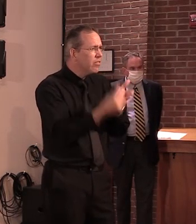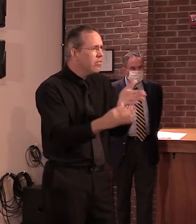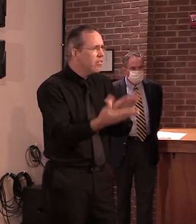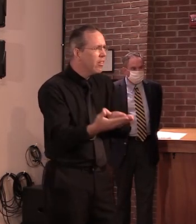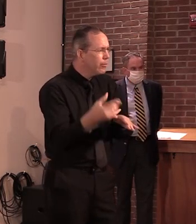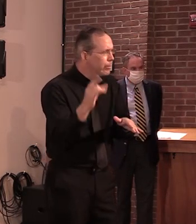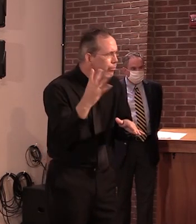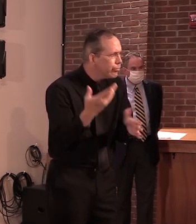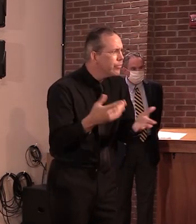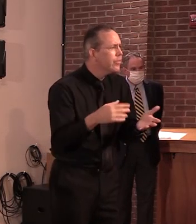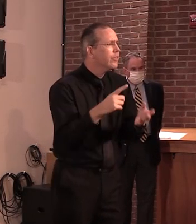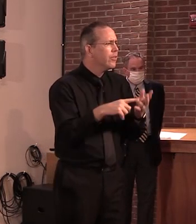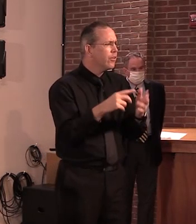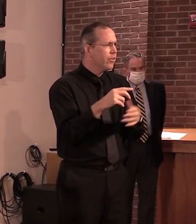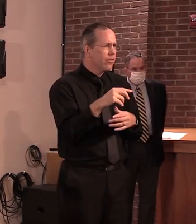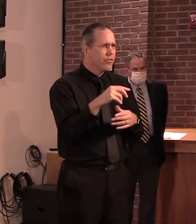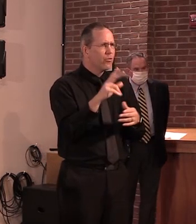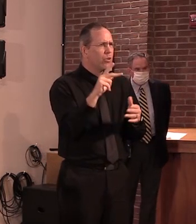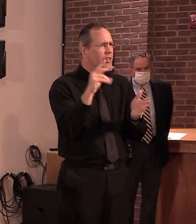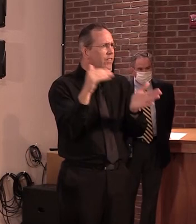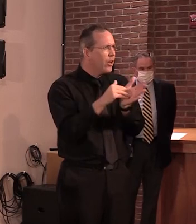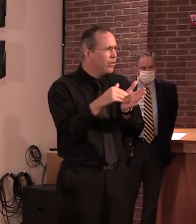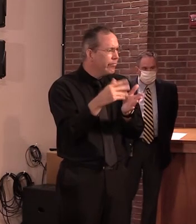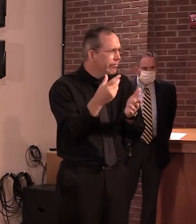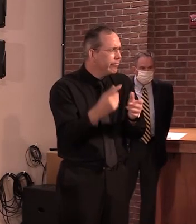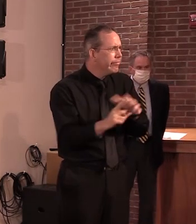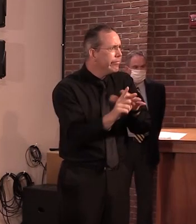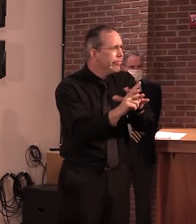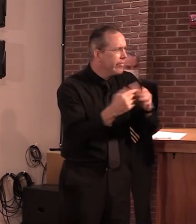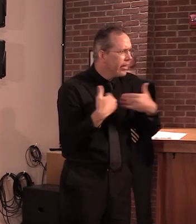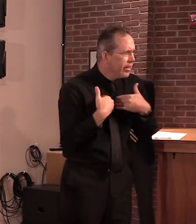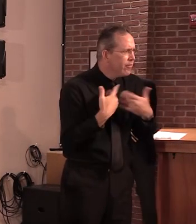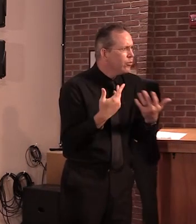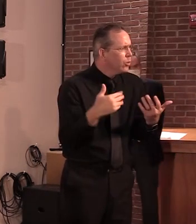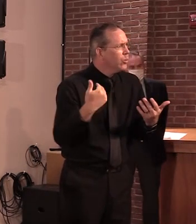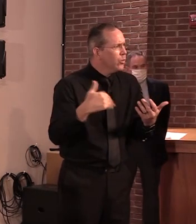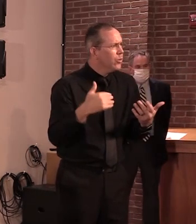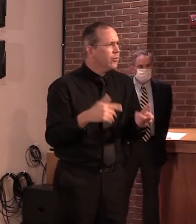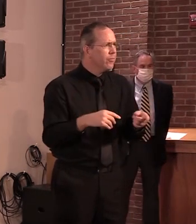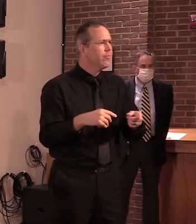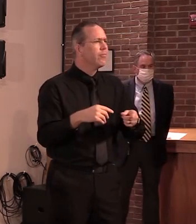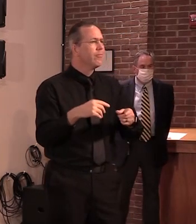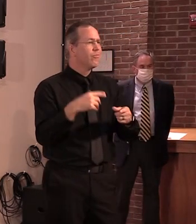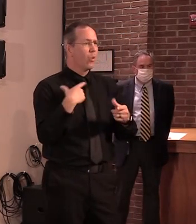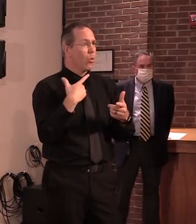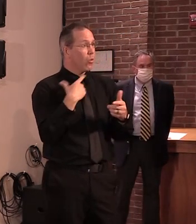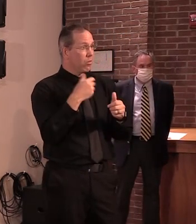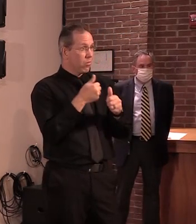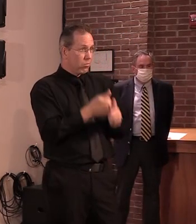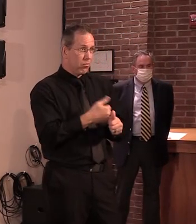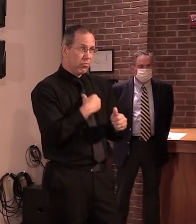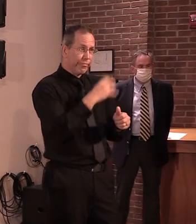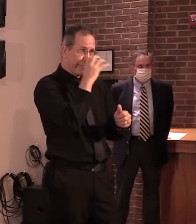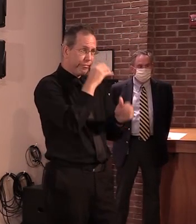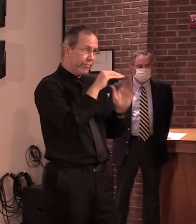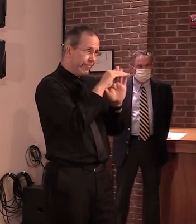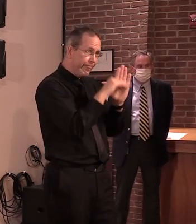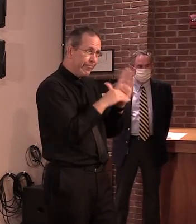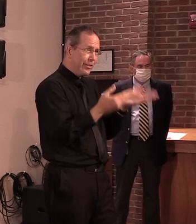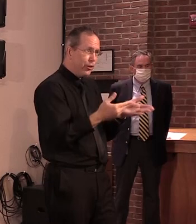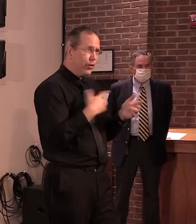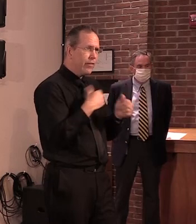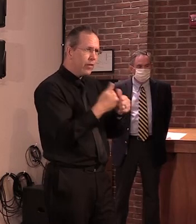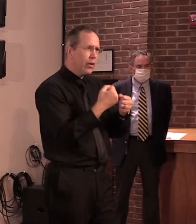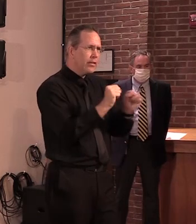approach we took, I think, has led us to where we are today. I don't want to lose any ground. I want to keep moving